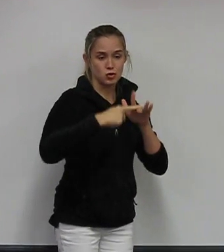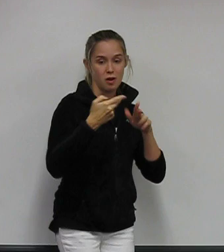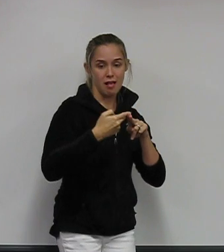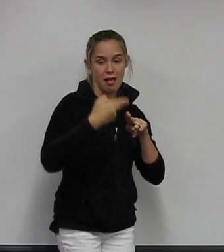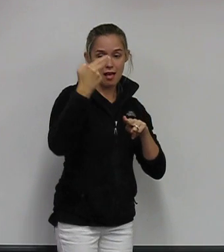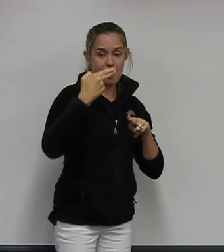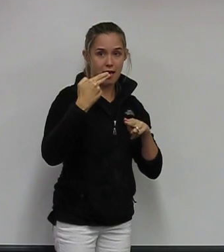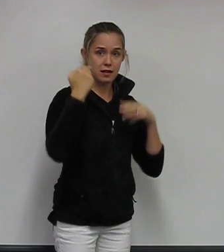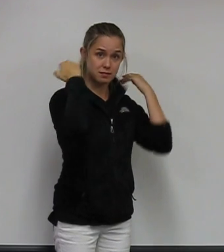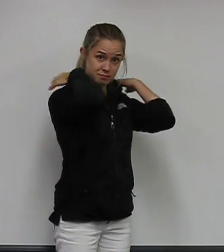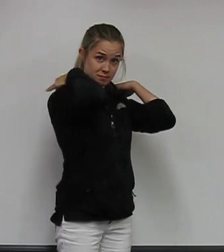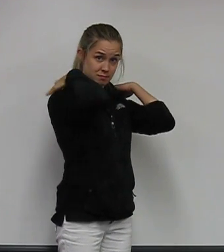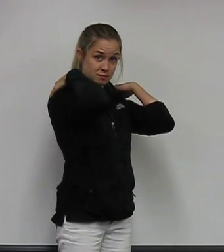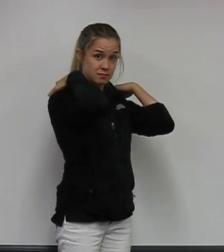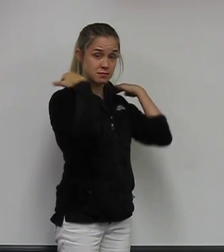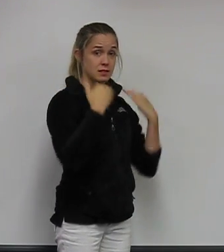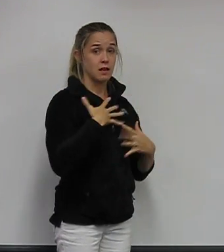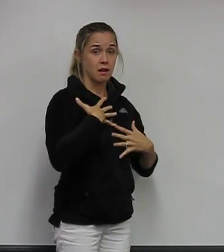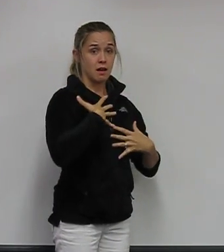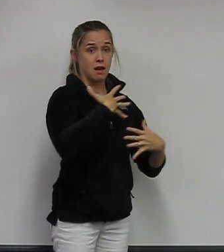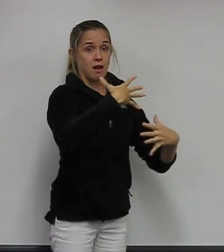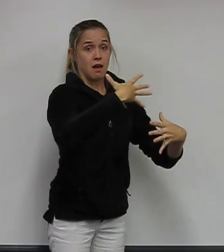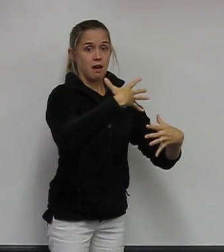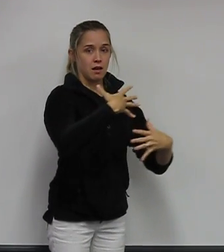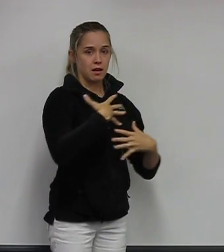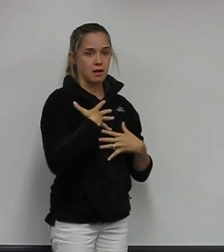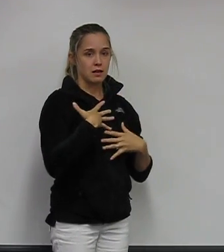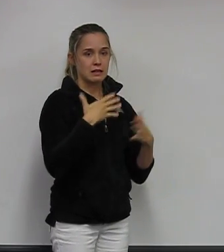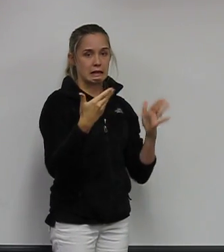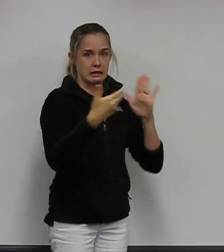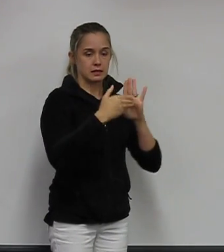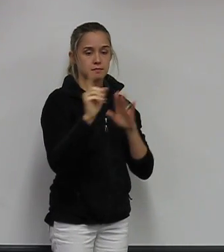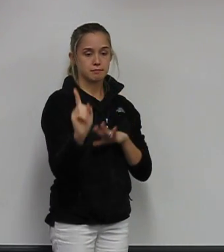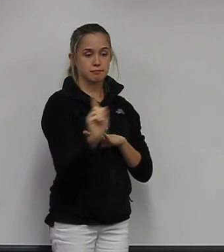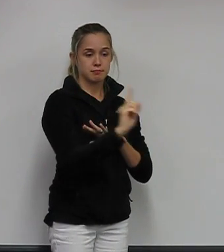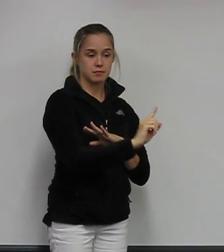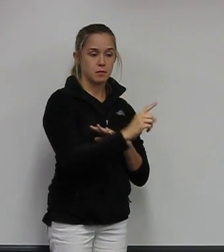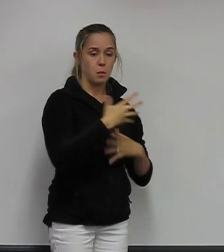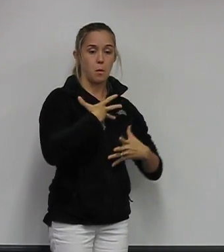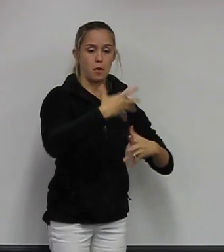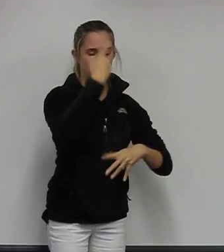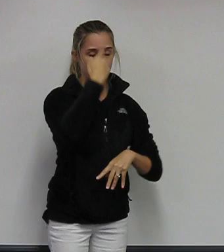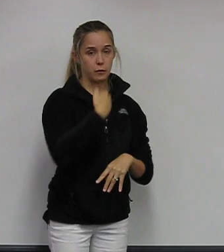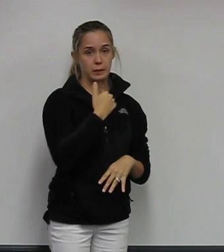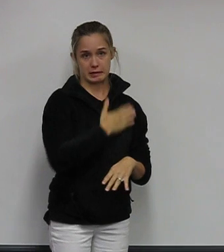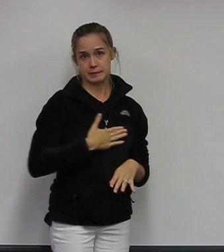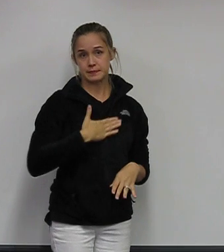apex. And we'll go side to side. Zach, taking a breath for me.